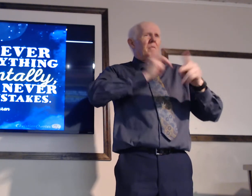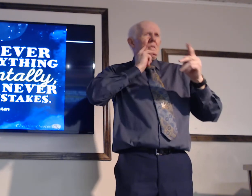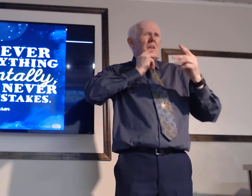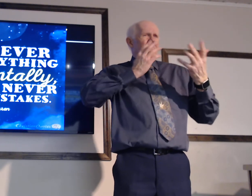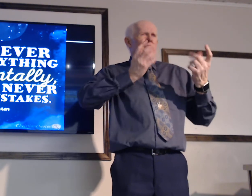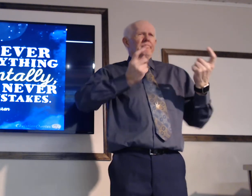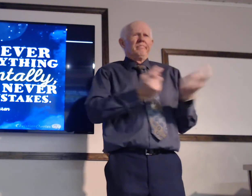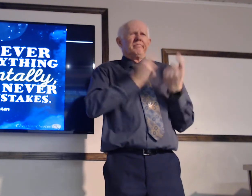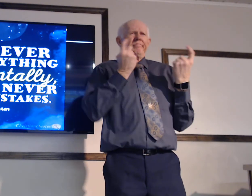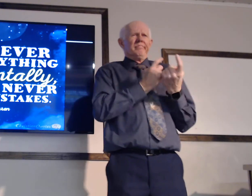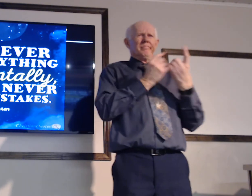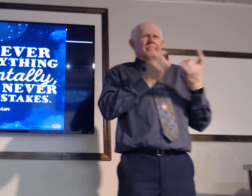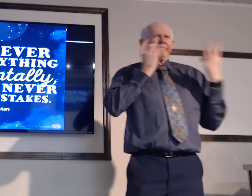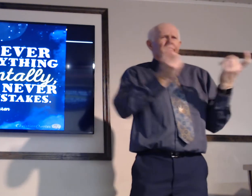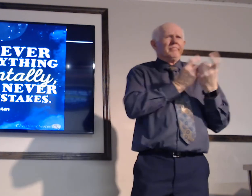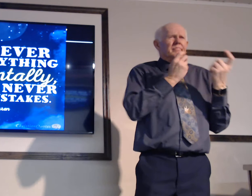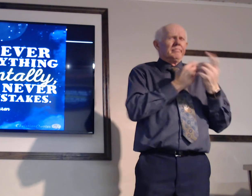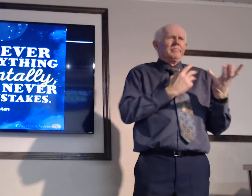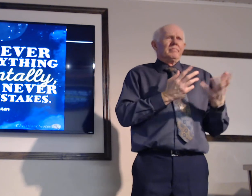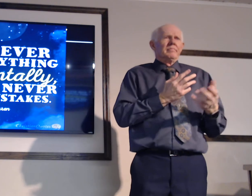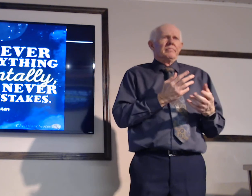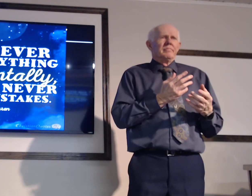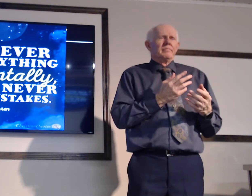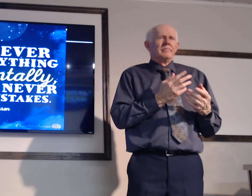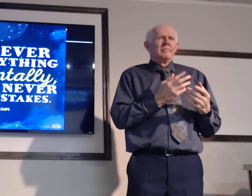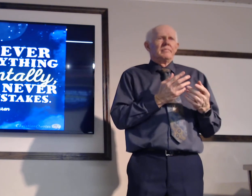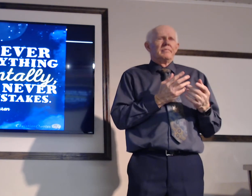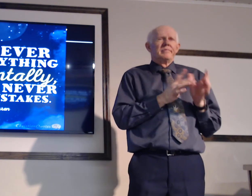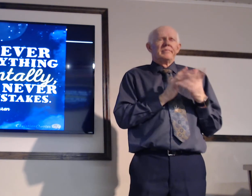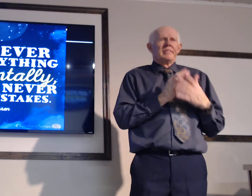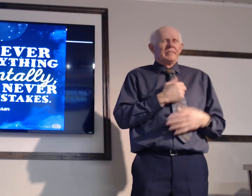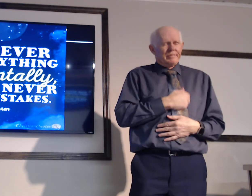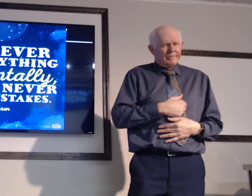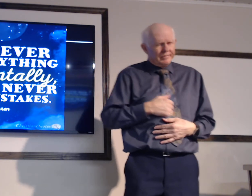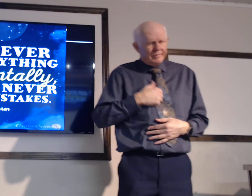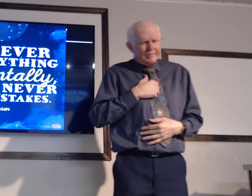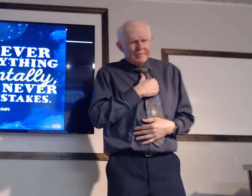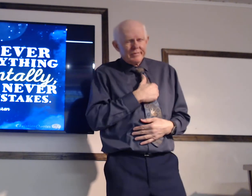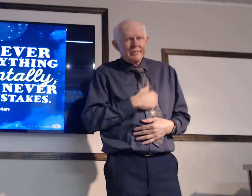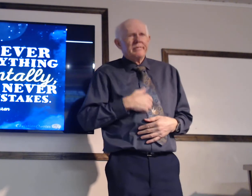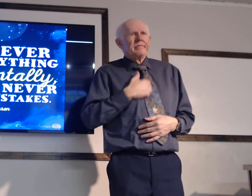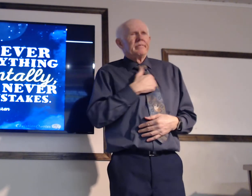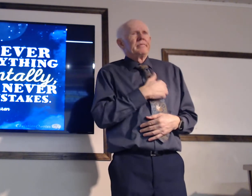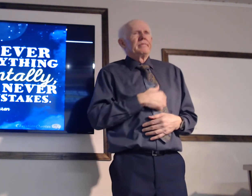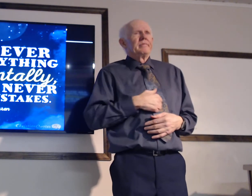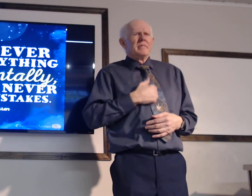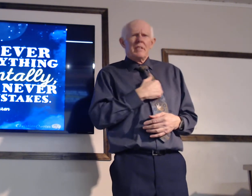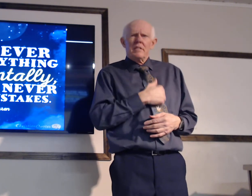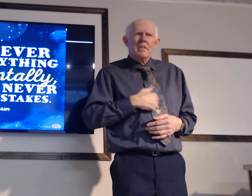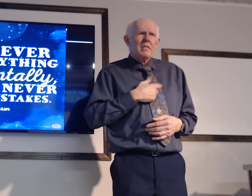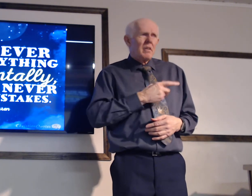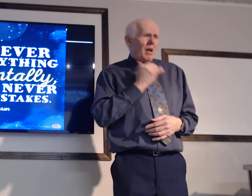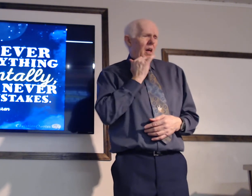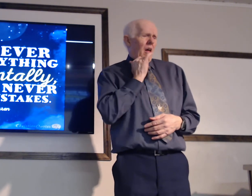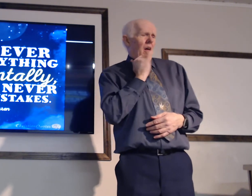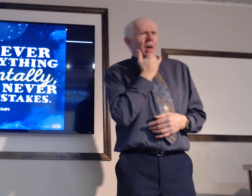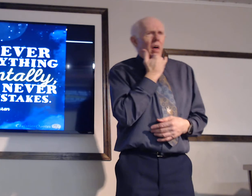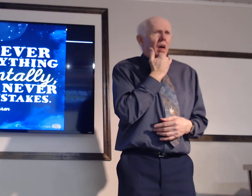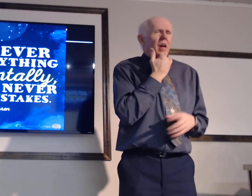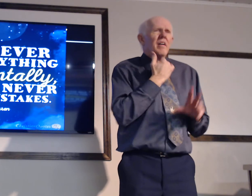during his time, there was a lot of sin. And people were sorry. Were people